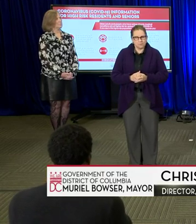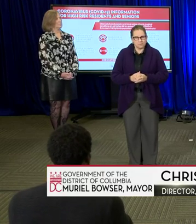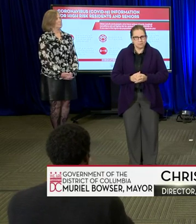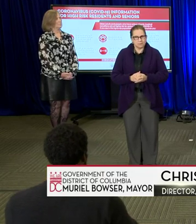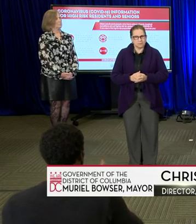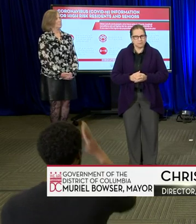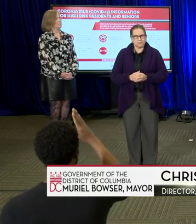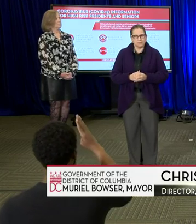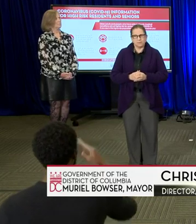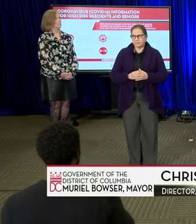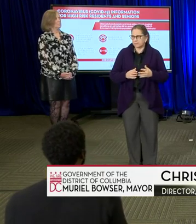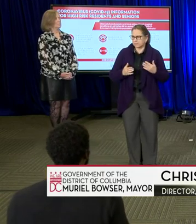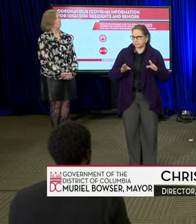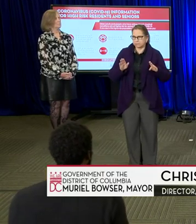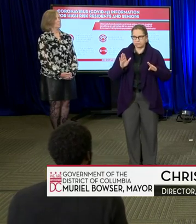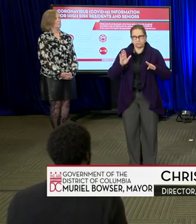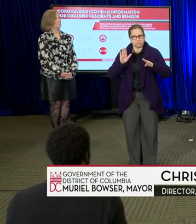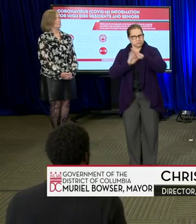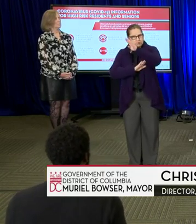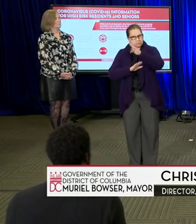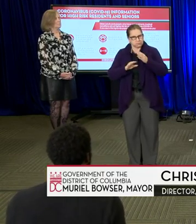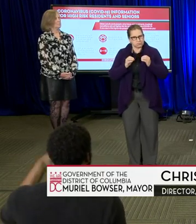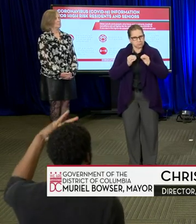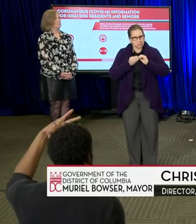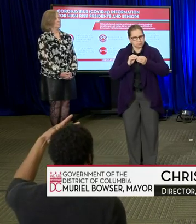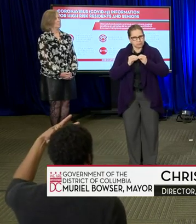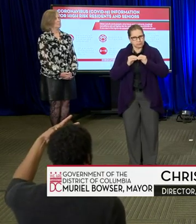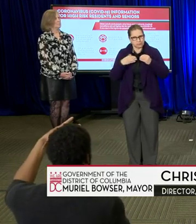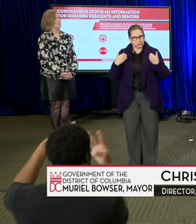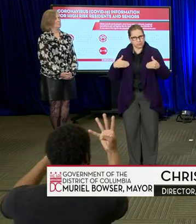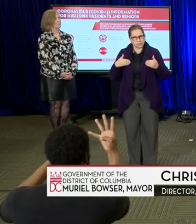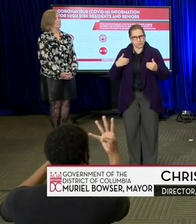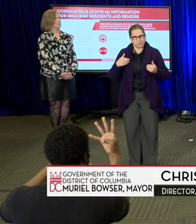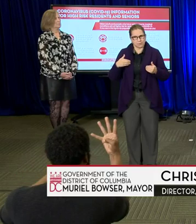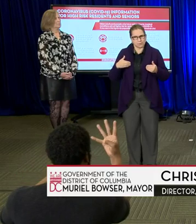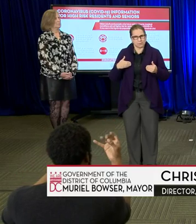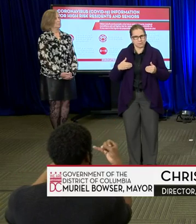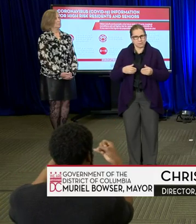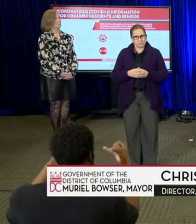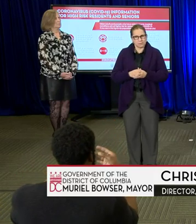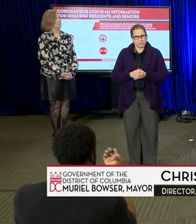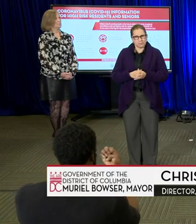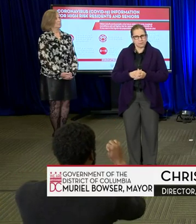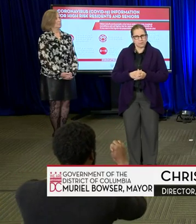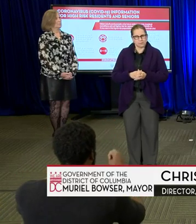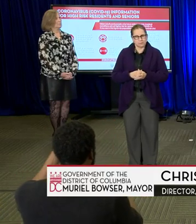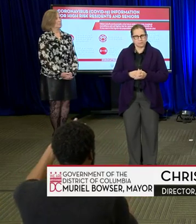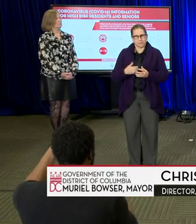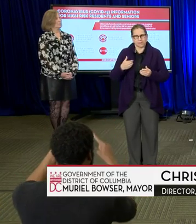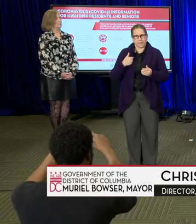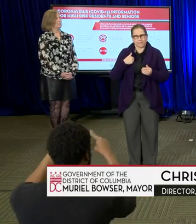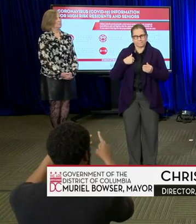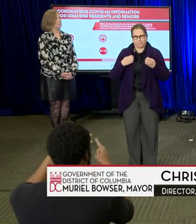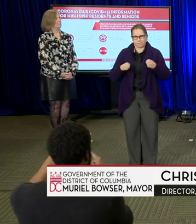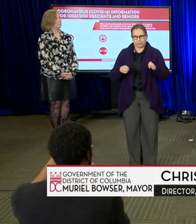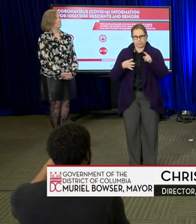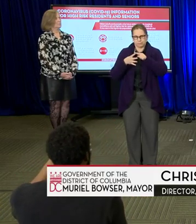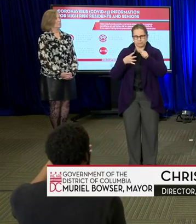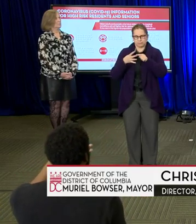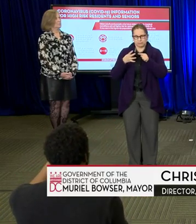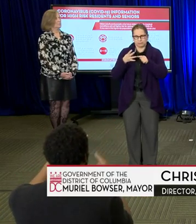along really 4 key lines of effort. The first, which has already been completed